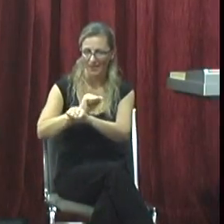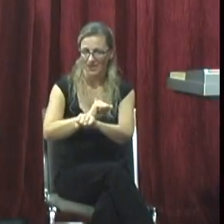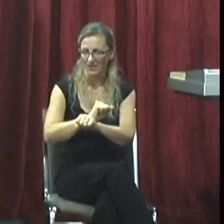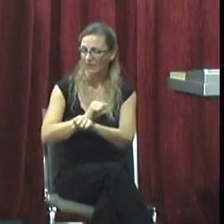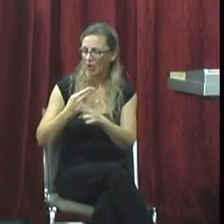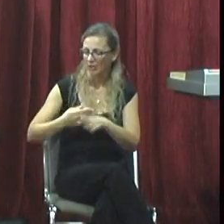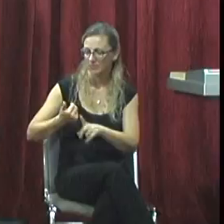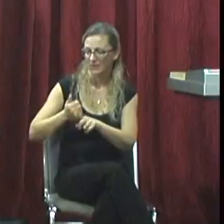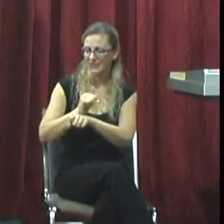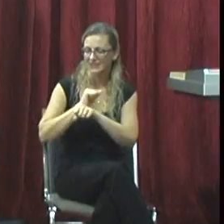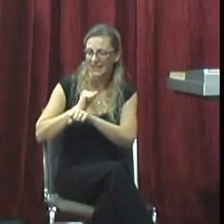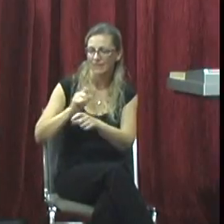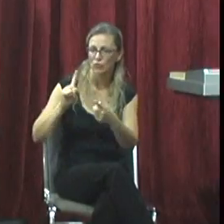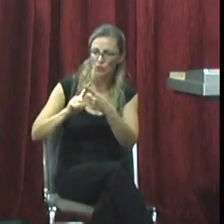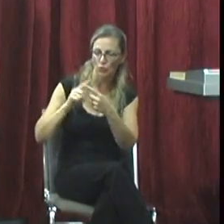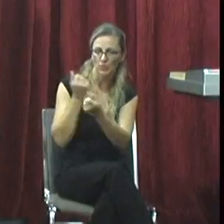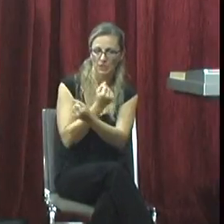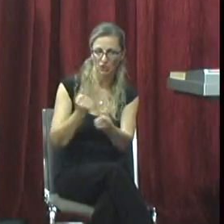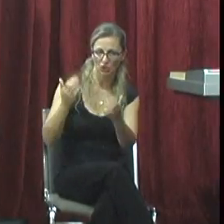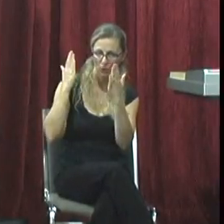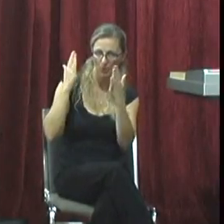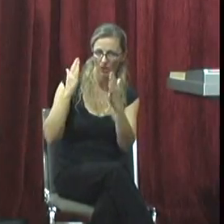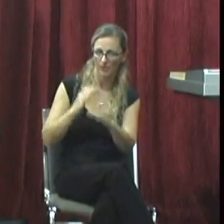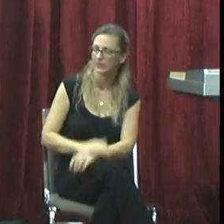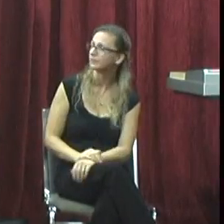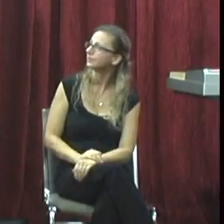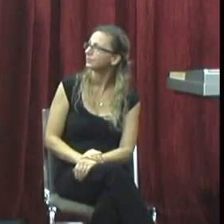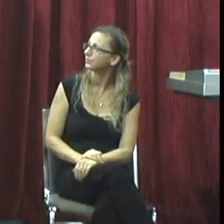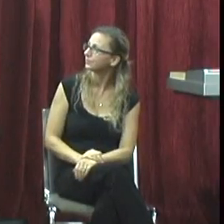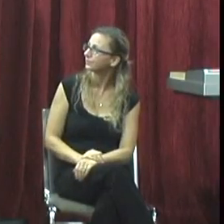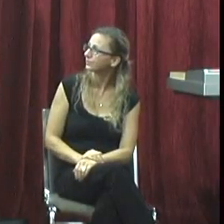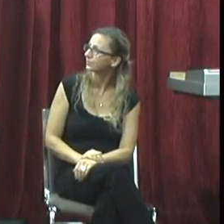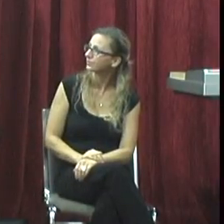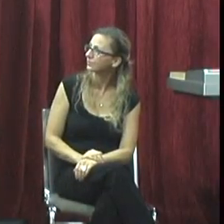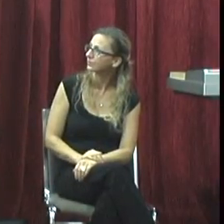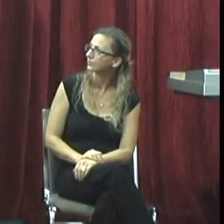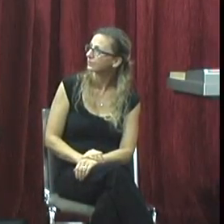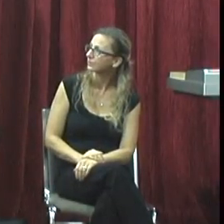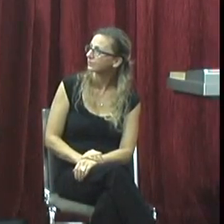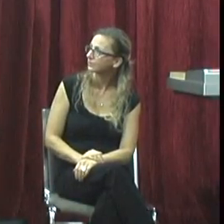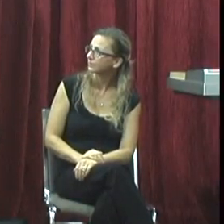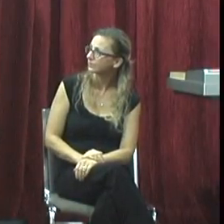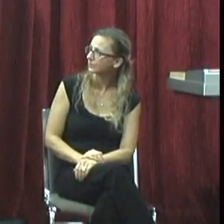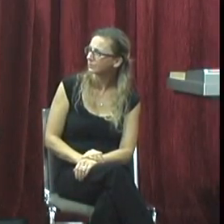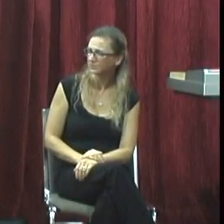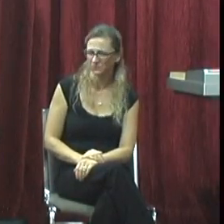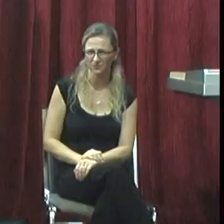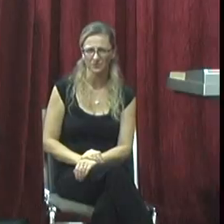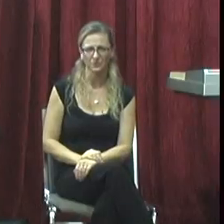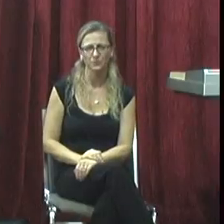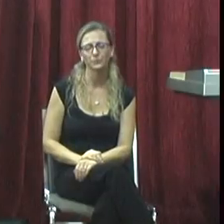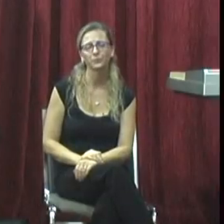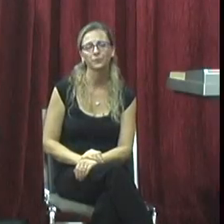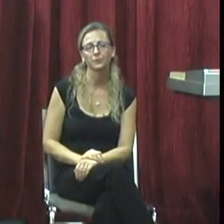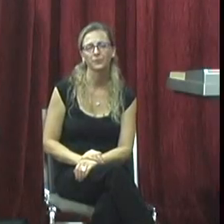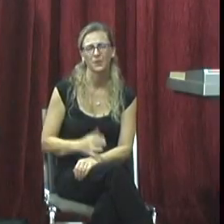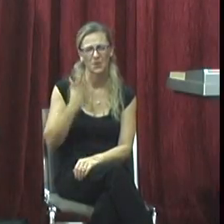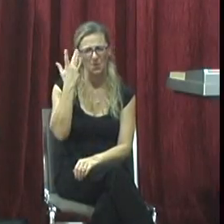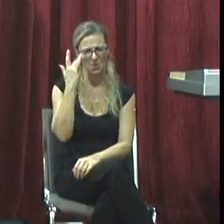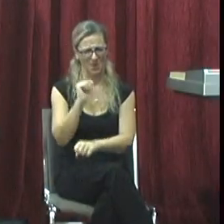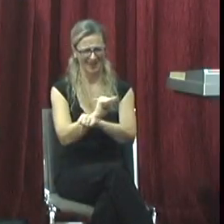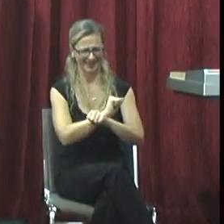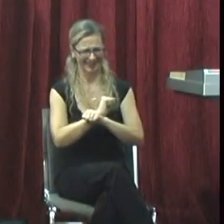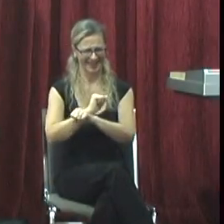a slave or a bondservant in other translations because a servant gets paid. In that culture, a servant was a paid